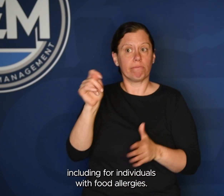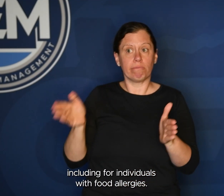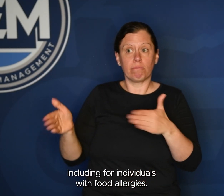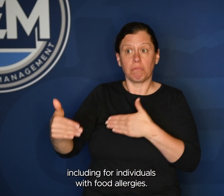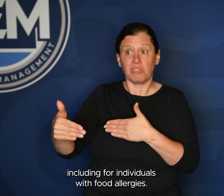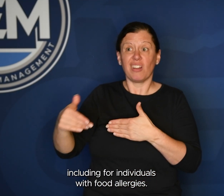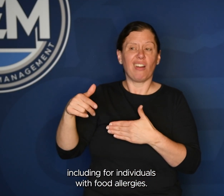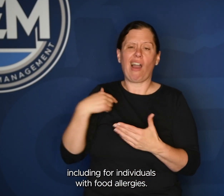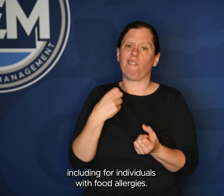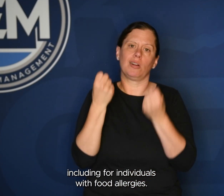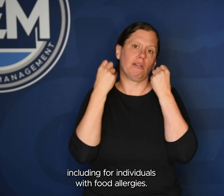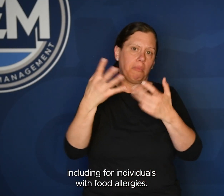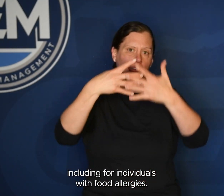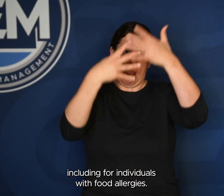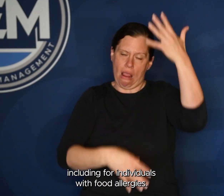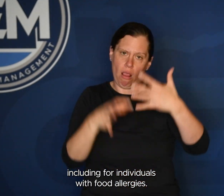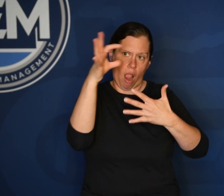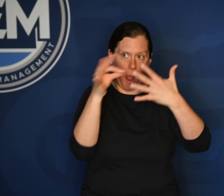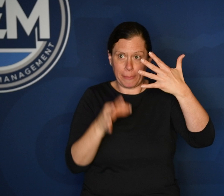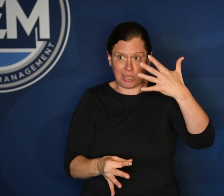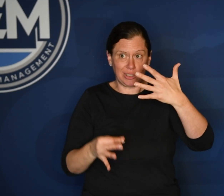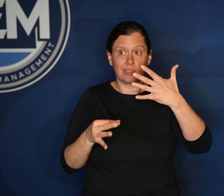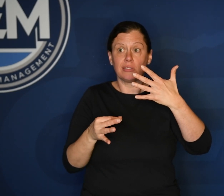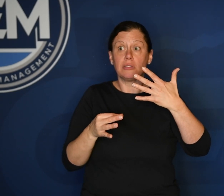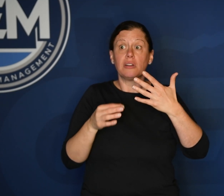for individuals with food allergies.